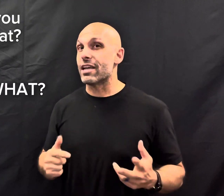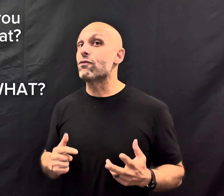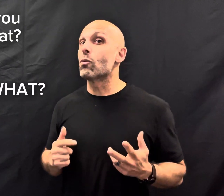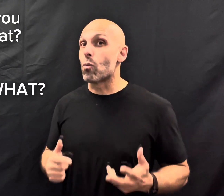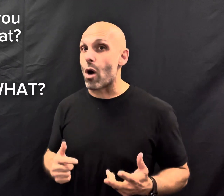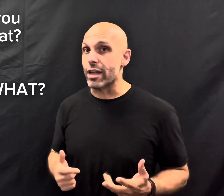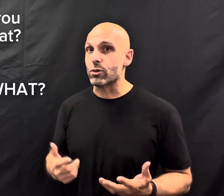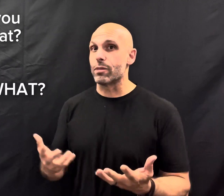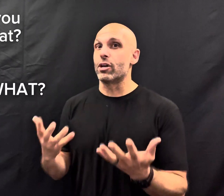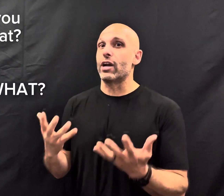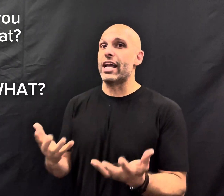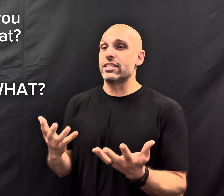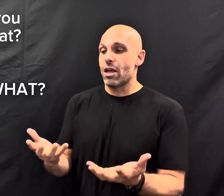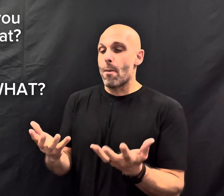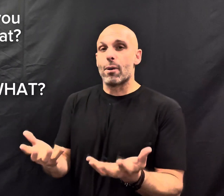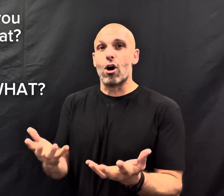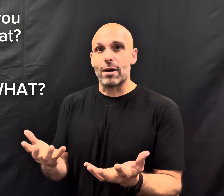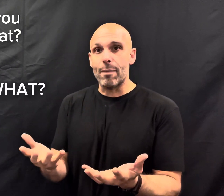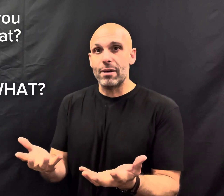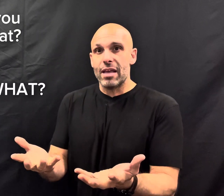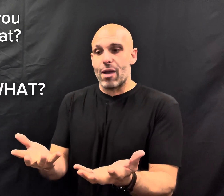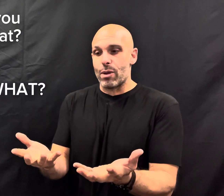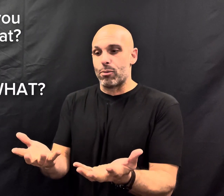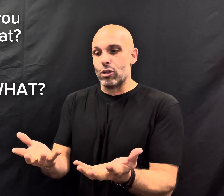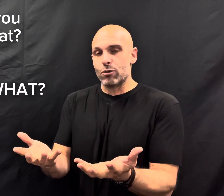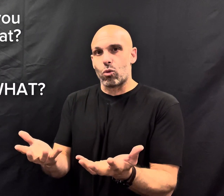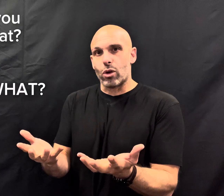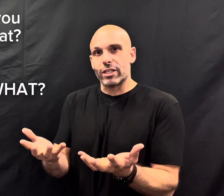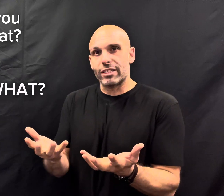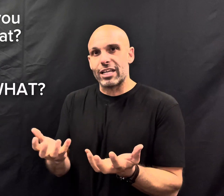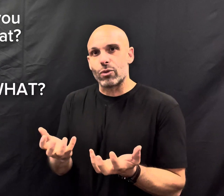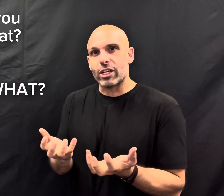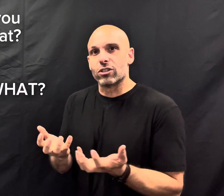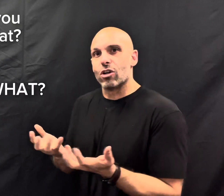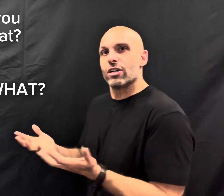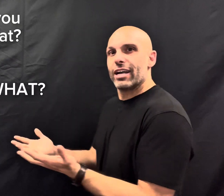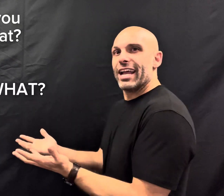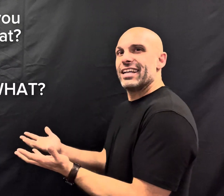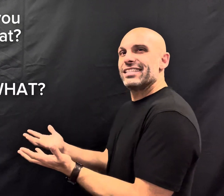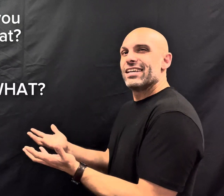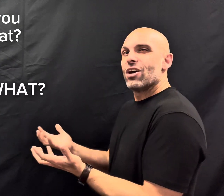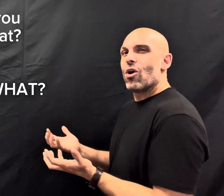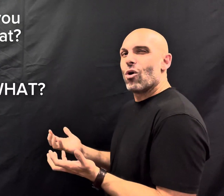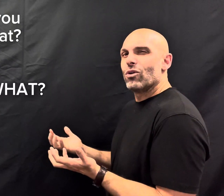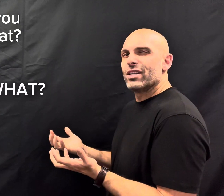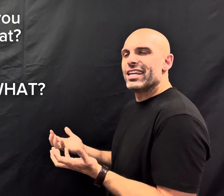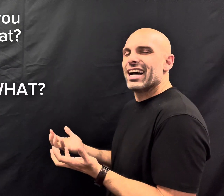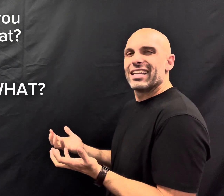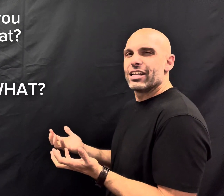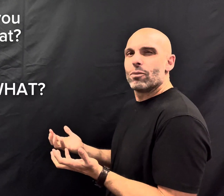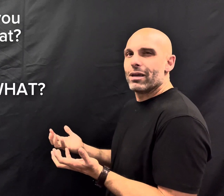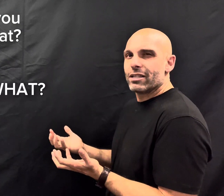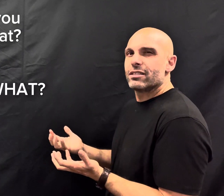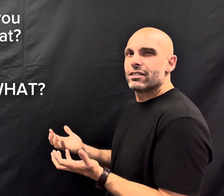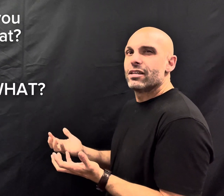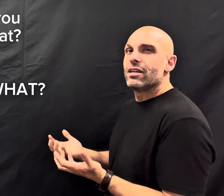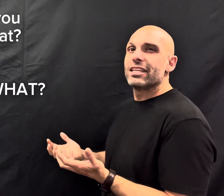for want, we're gonna put our hands palm up and we pull them towards us as we close our hands only a little bit. This is